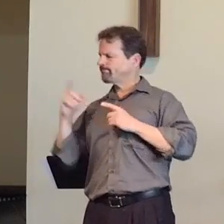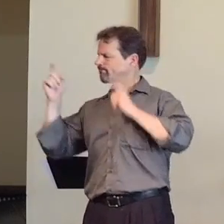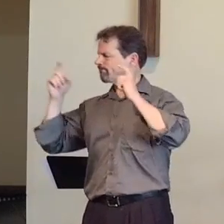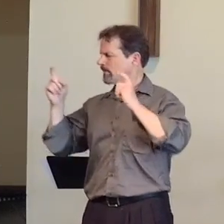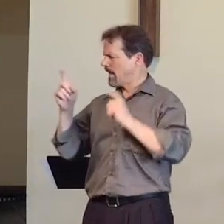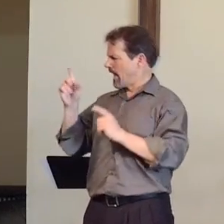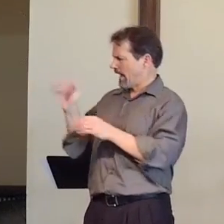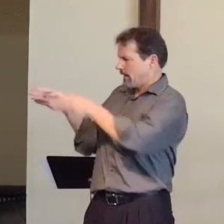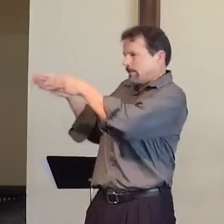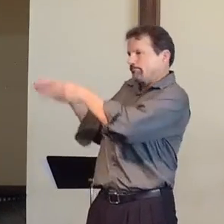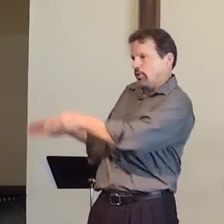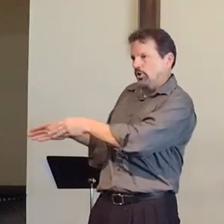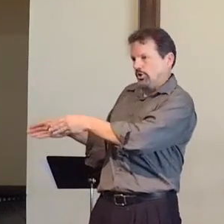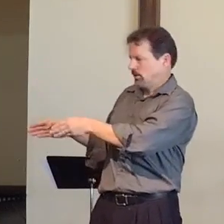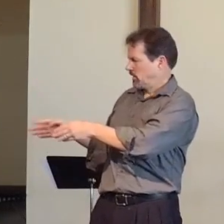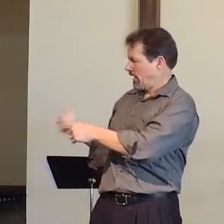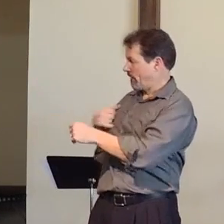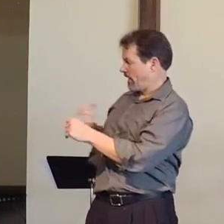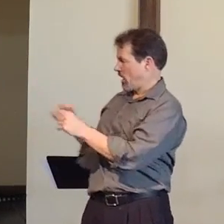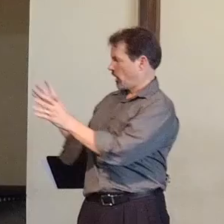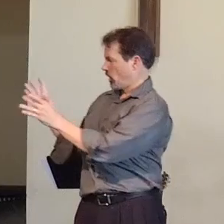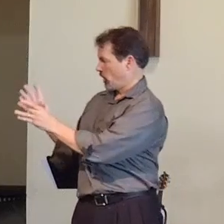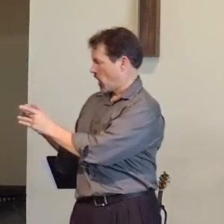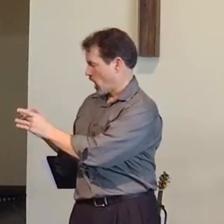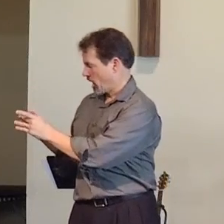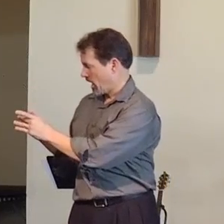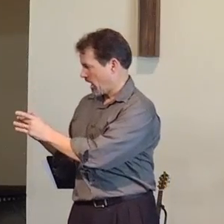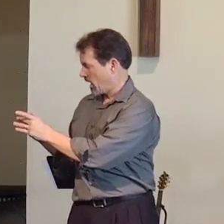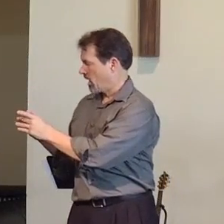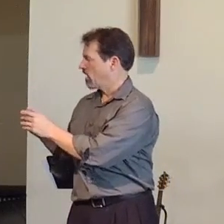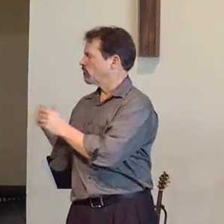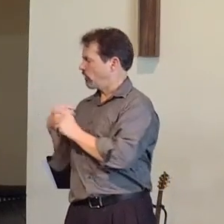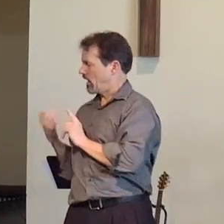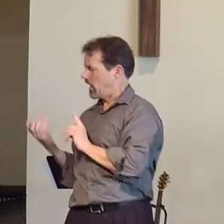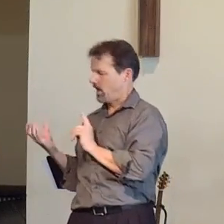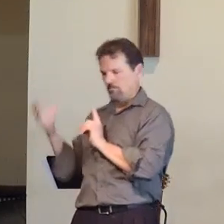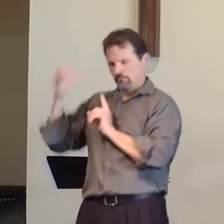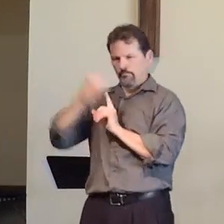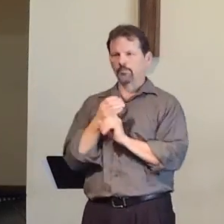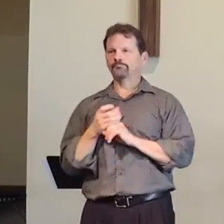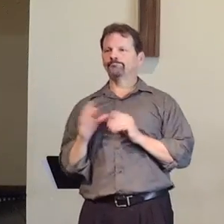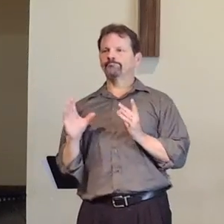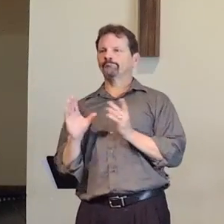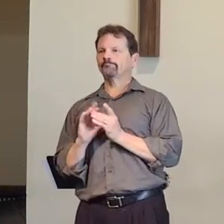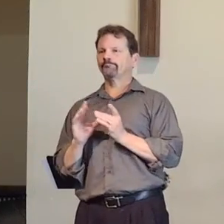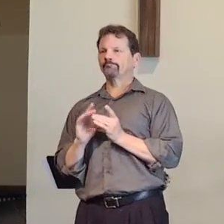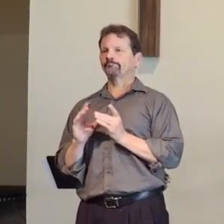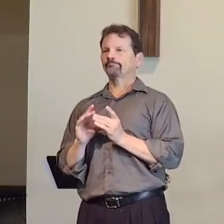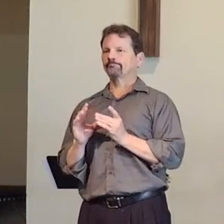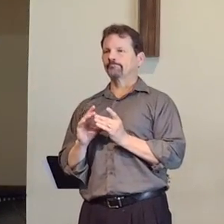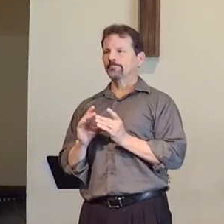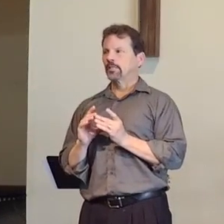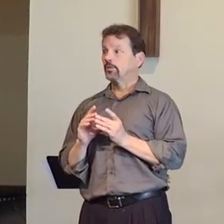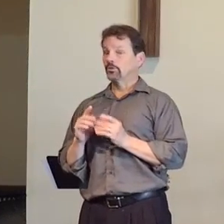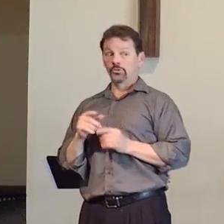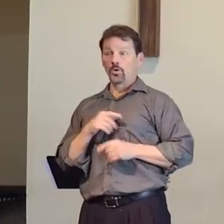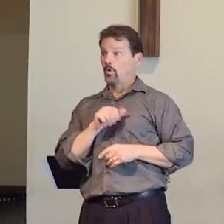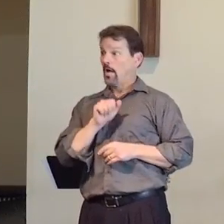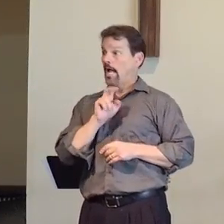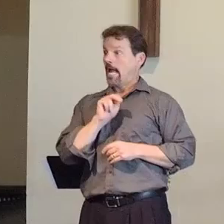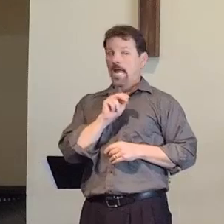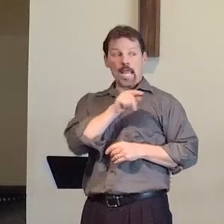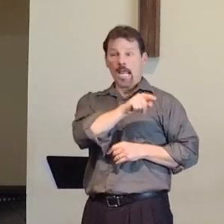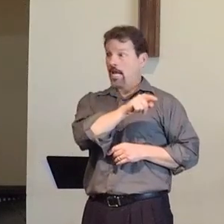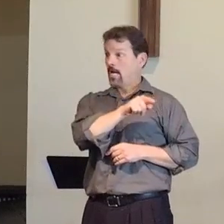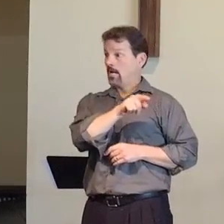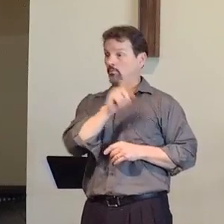who you're supposed to convey to the person who's receiving that information. And so, like, I didn't own any of